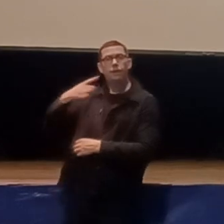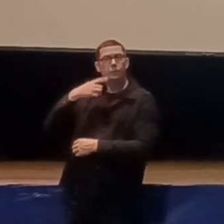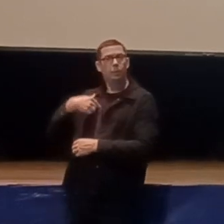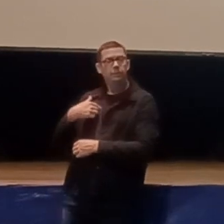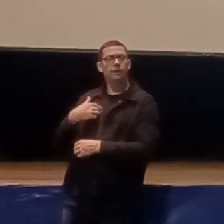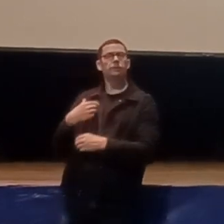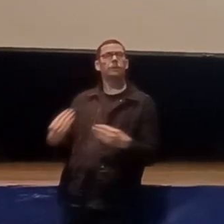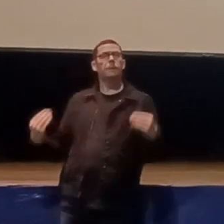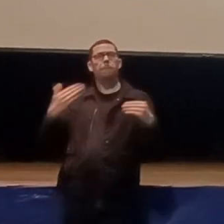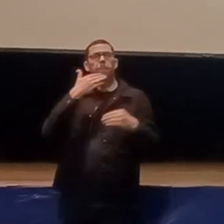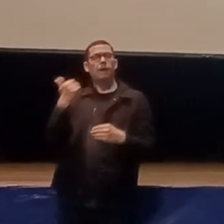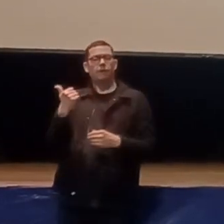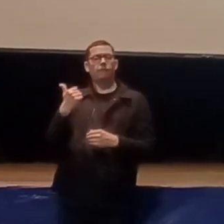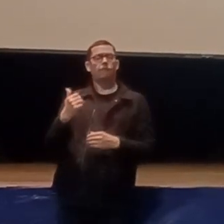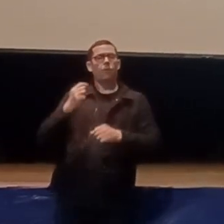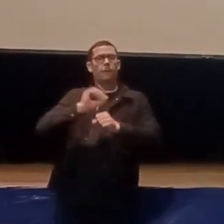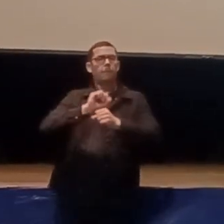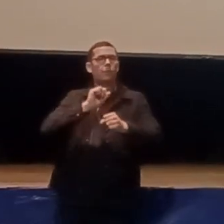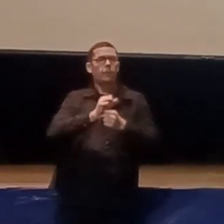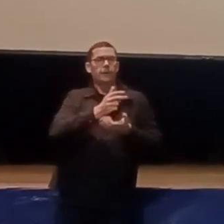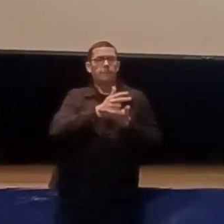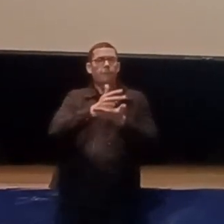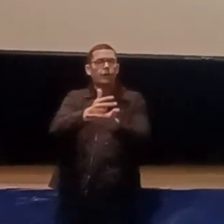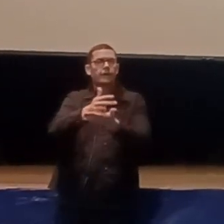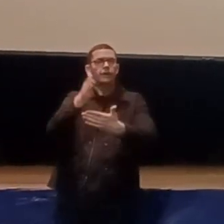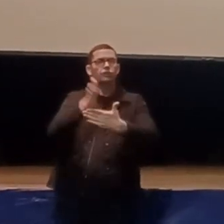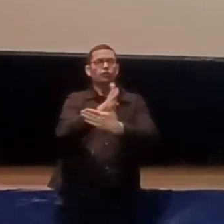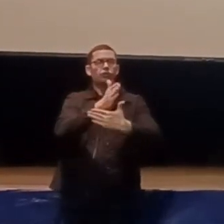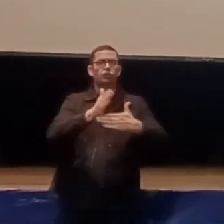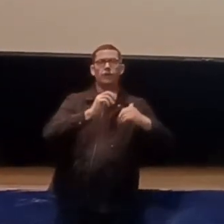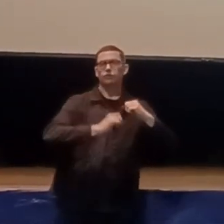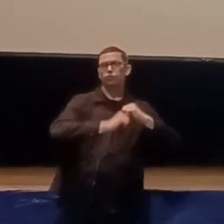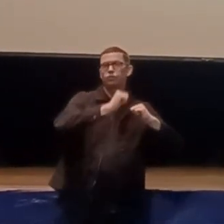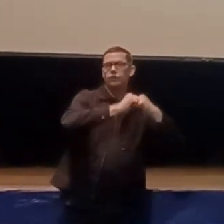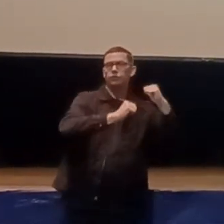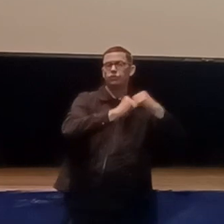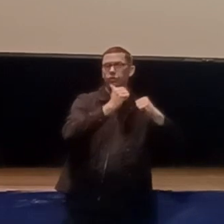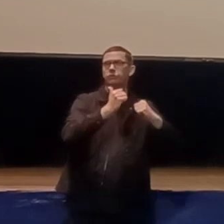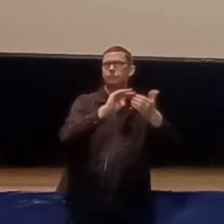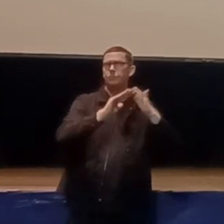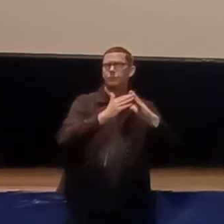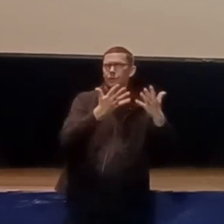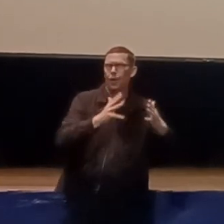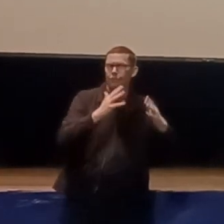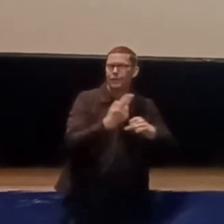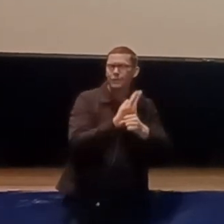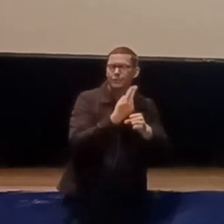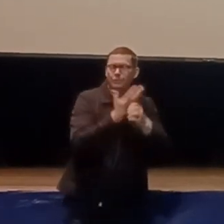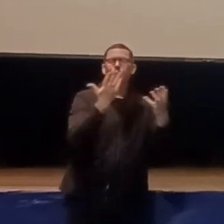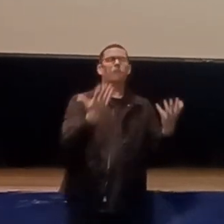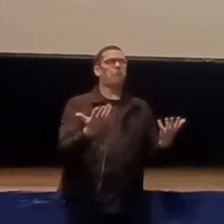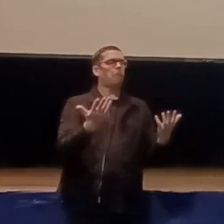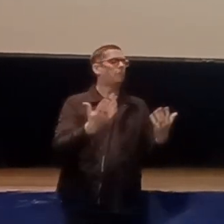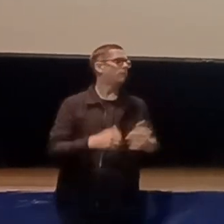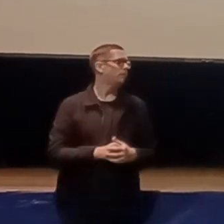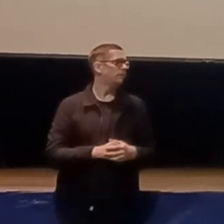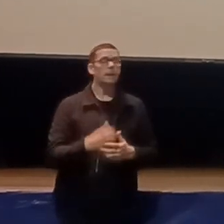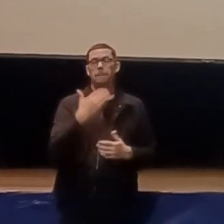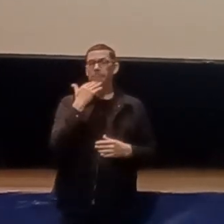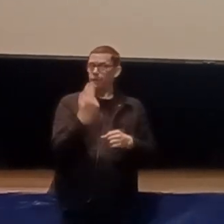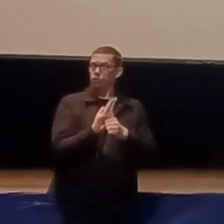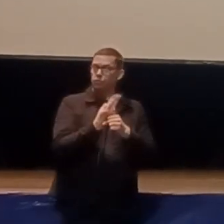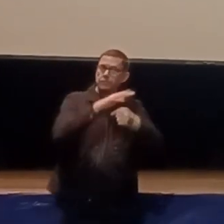accommodate employee parking on a shared structure with the community uses. Frankly, it would be more efficient in terms of